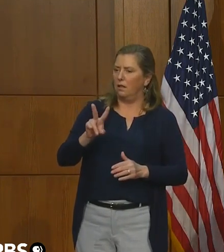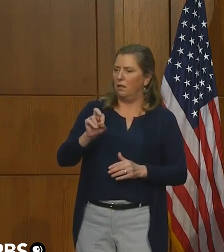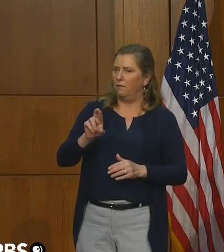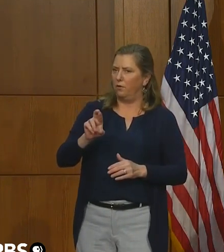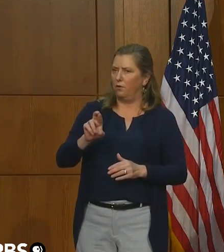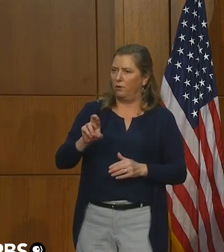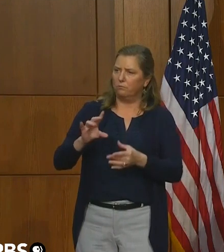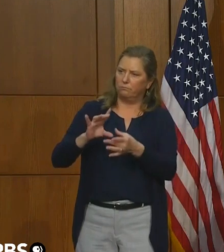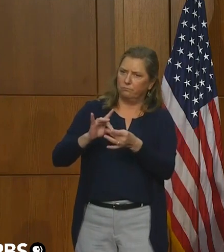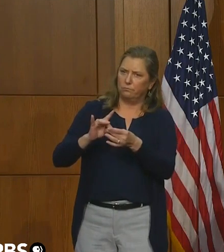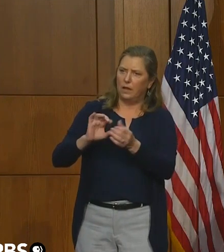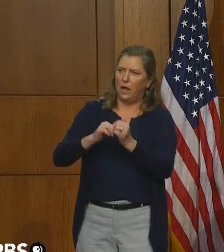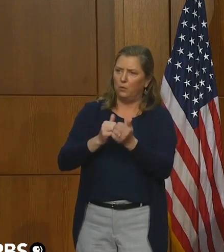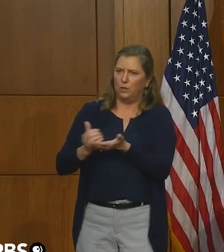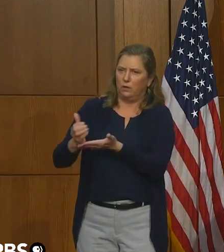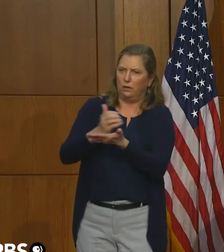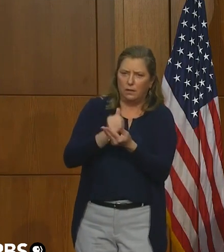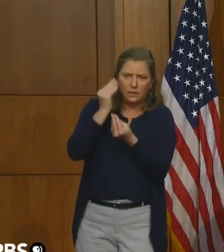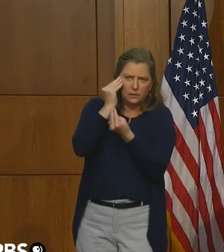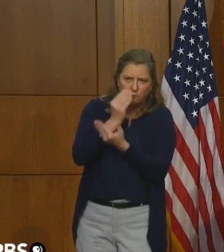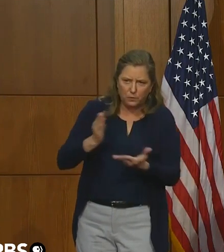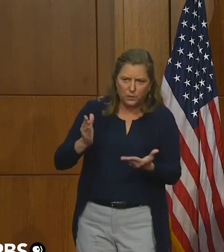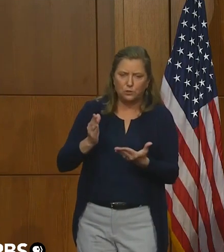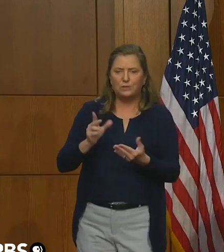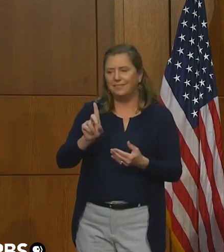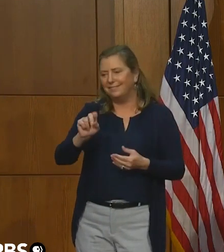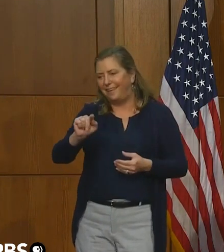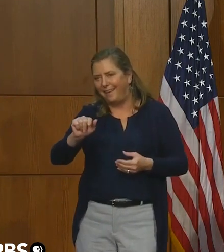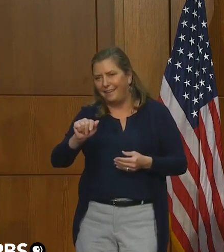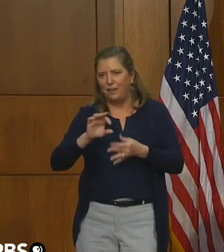as far as the collection of data and.